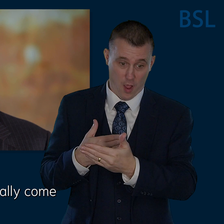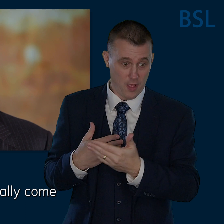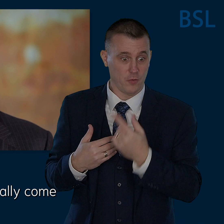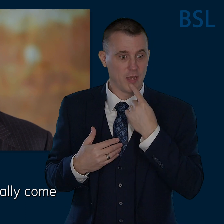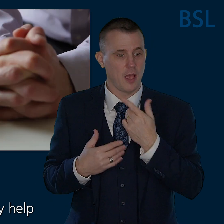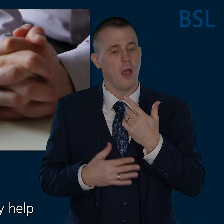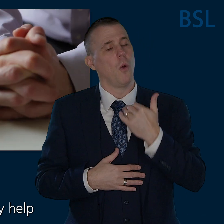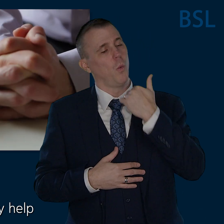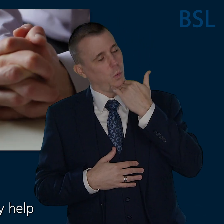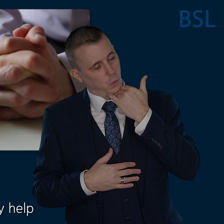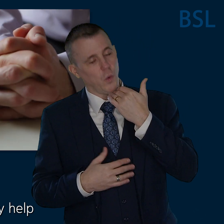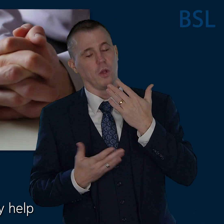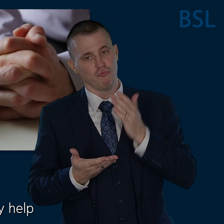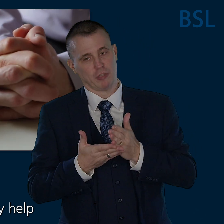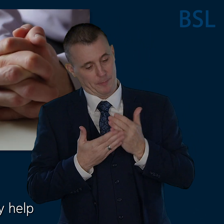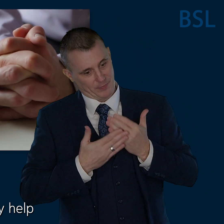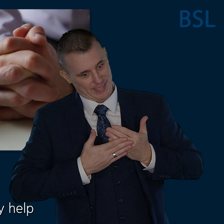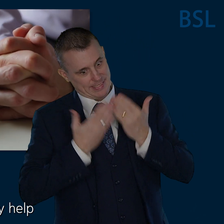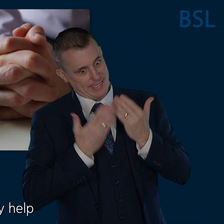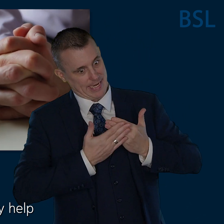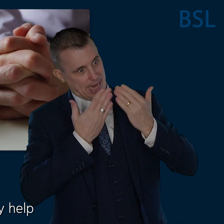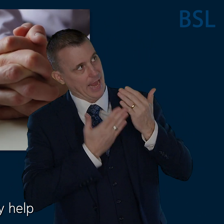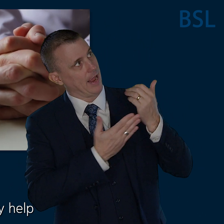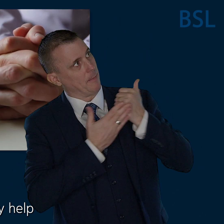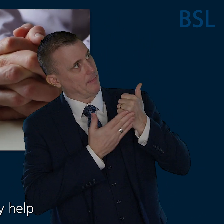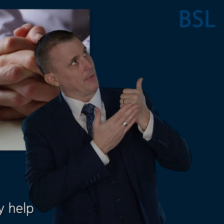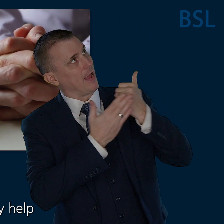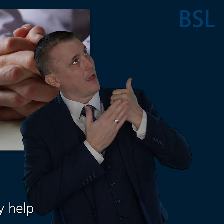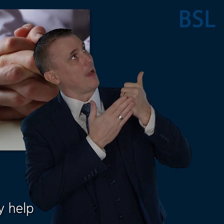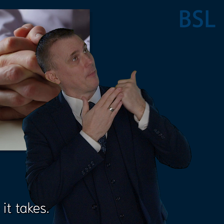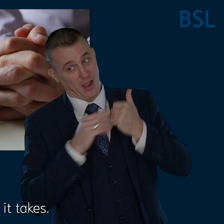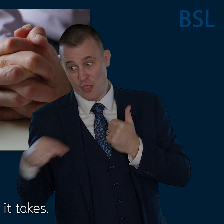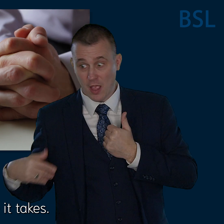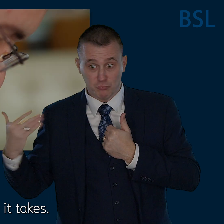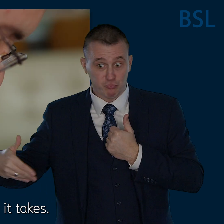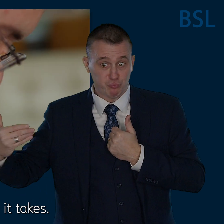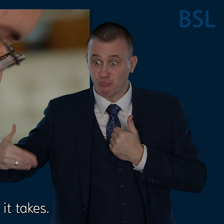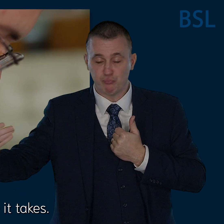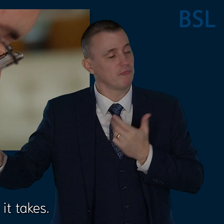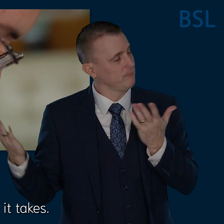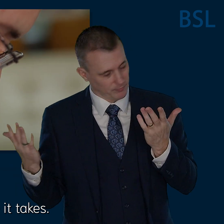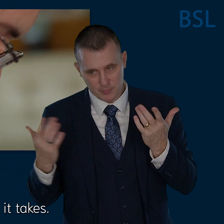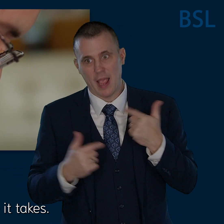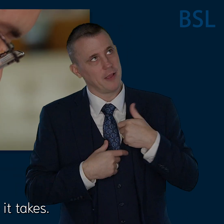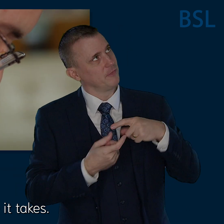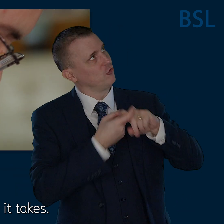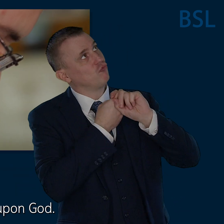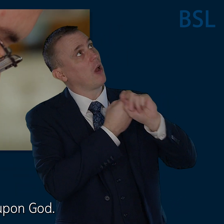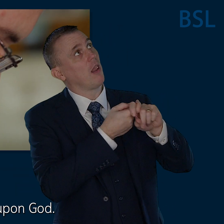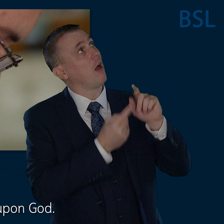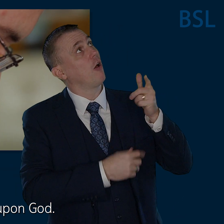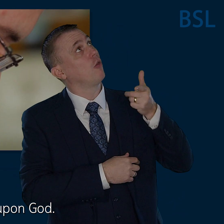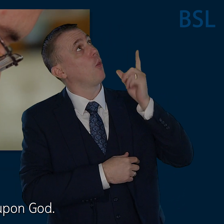the point of saying I'm content to get a daily help and let it take what time it takes,